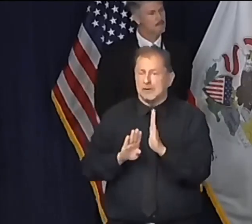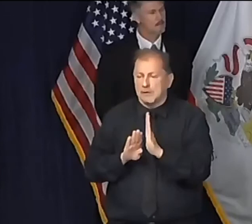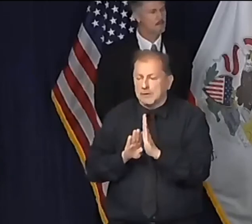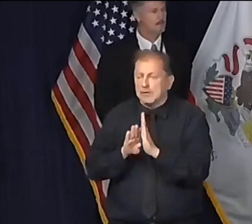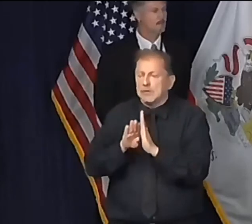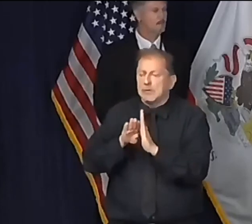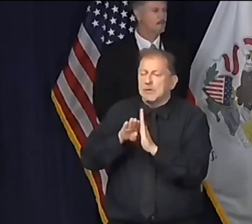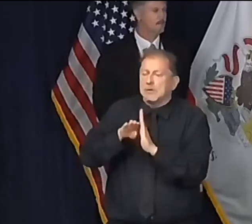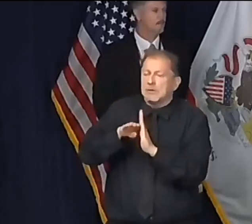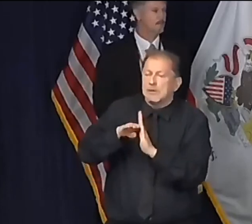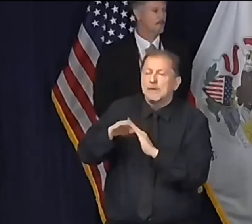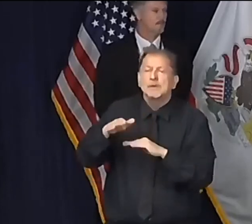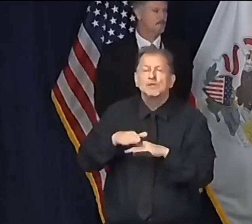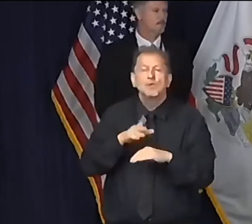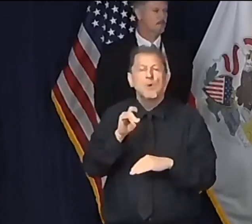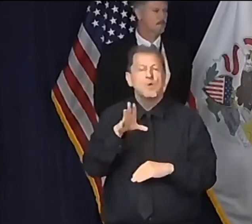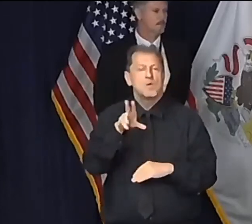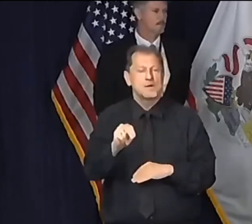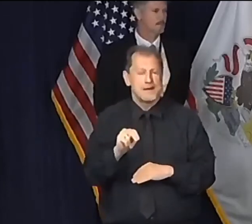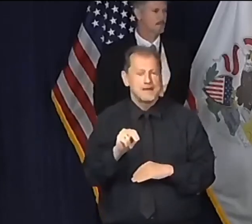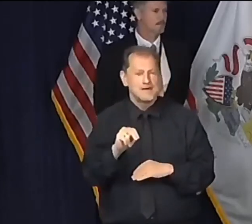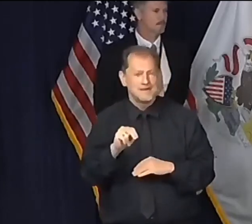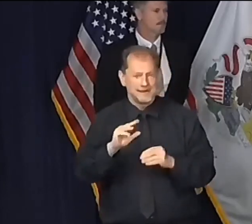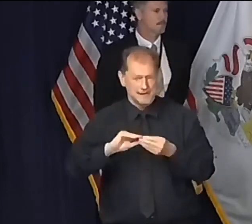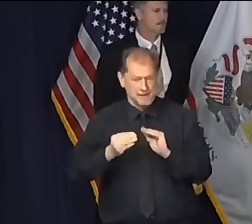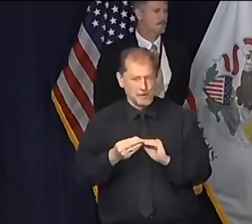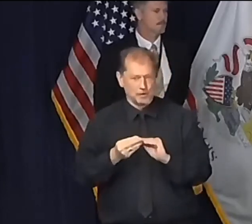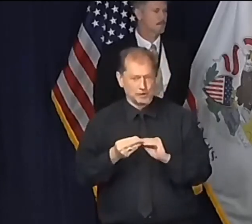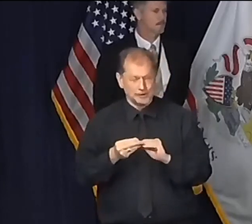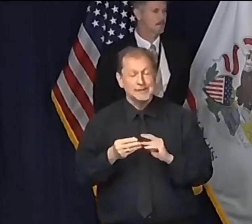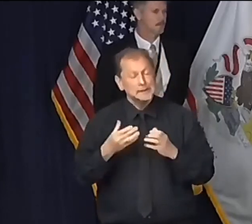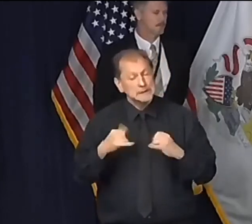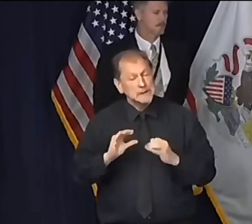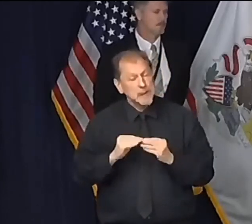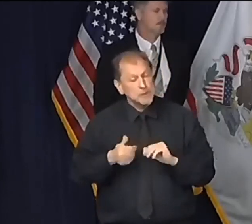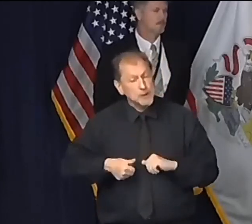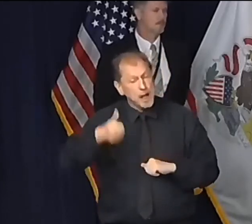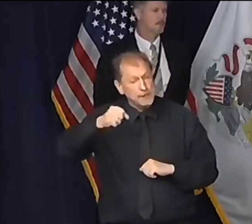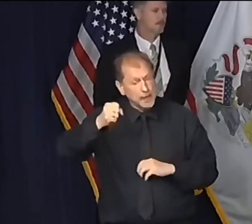there's a slower rate of increase. And so we are confident with our team of